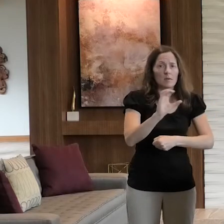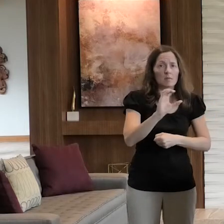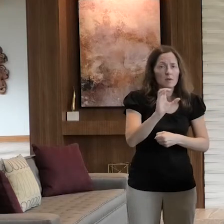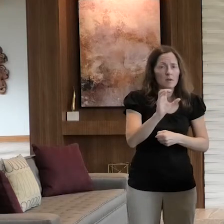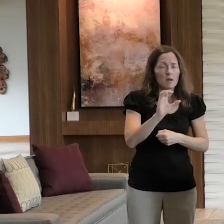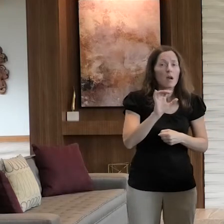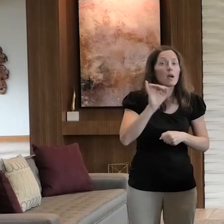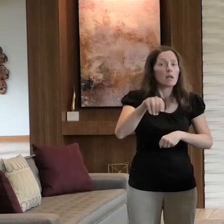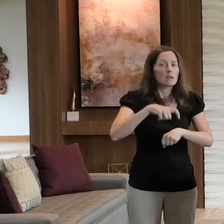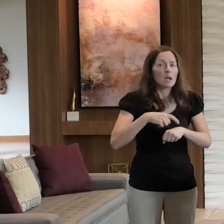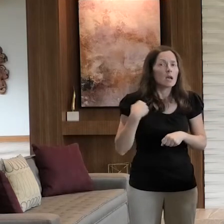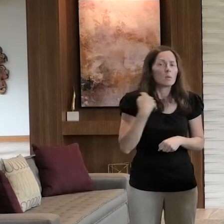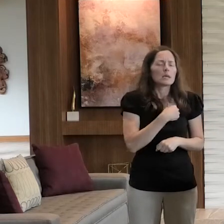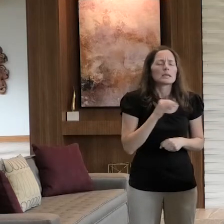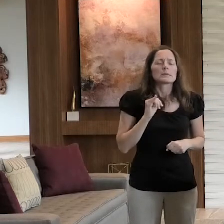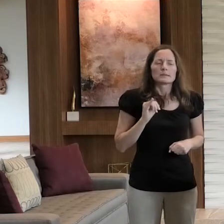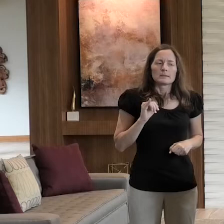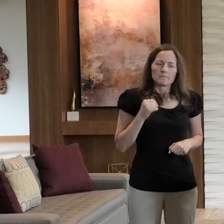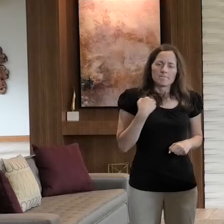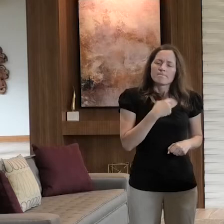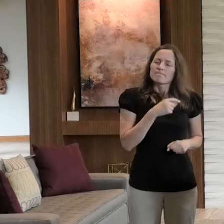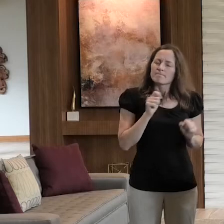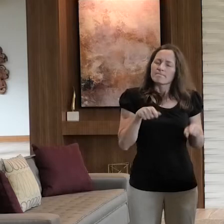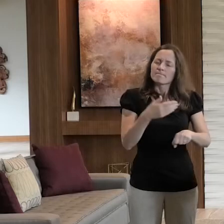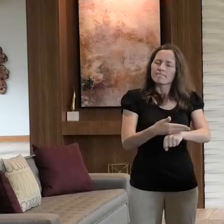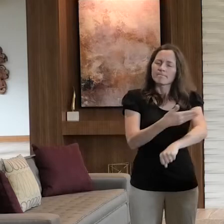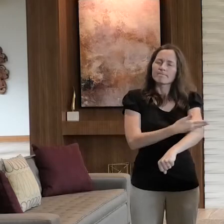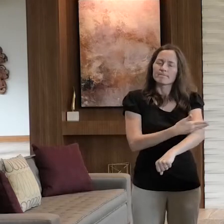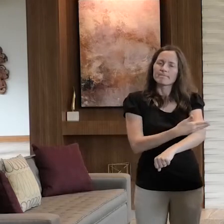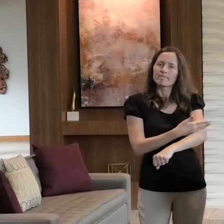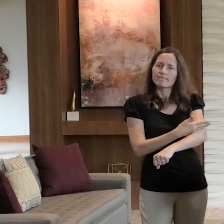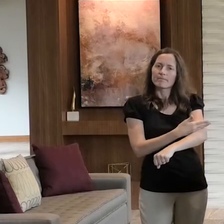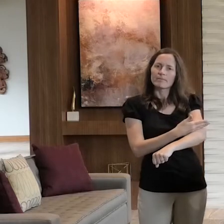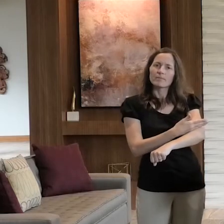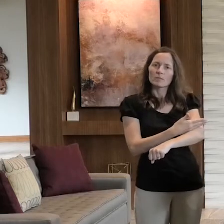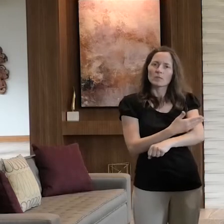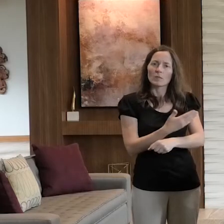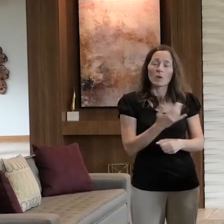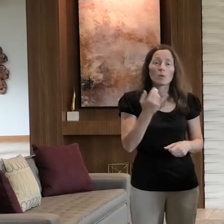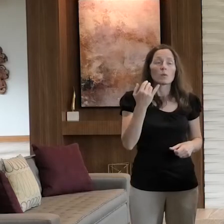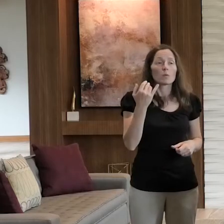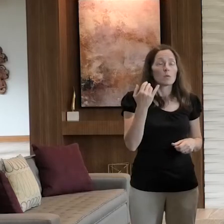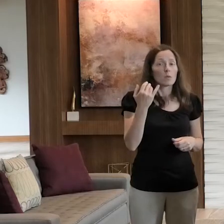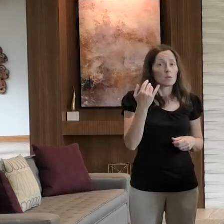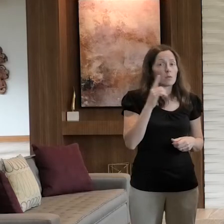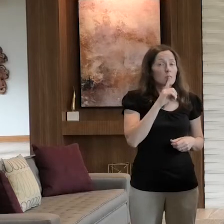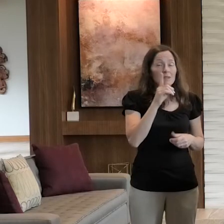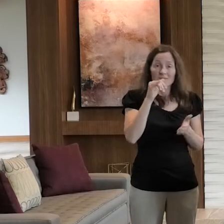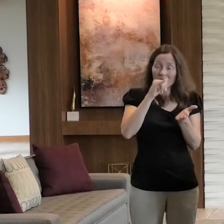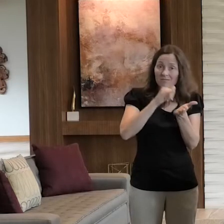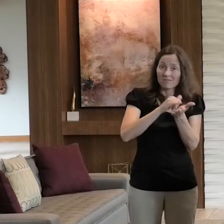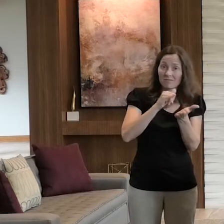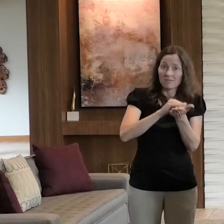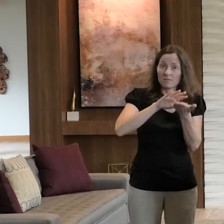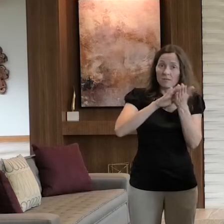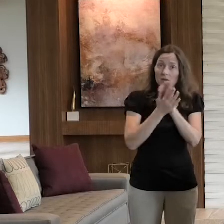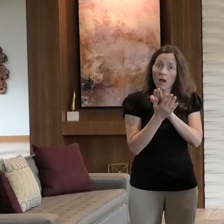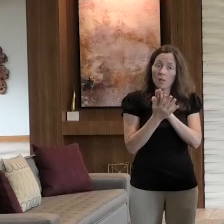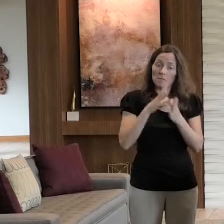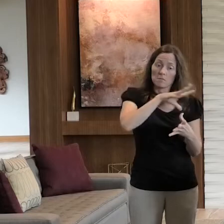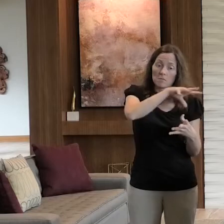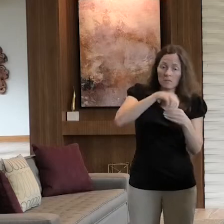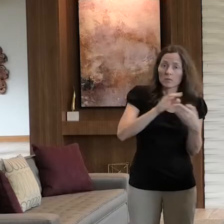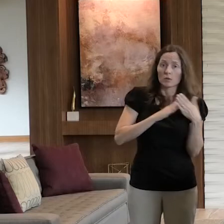right? And recognizing that we're not going to be a truly inclusive community until we're successful in delivering